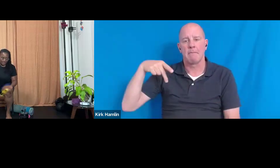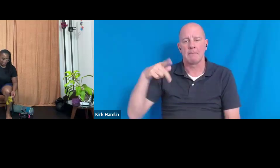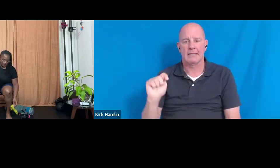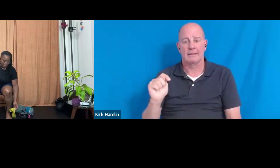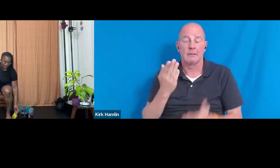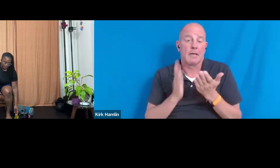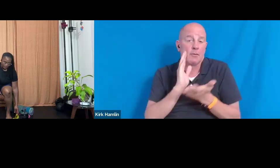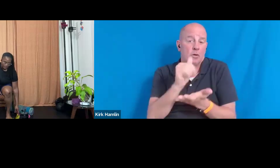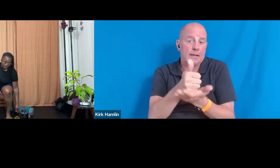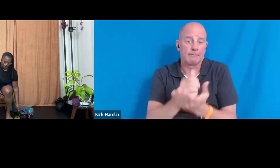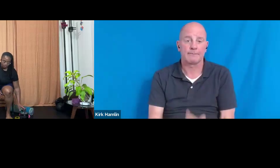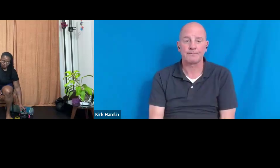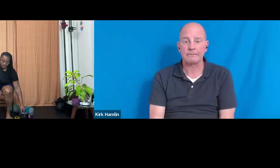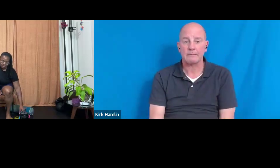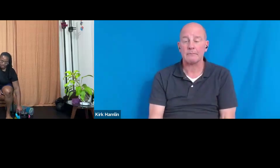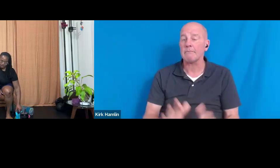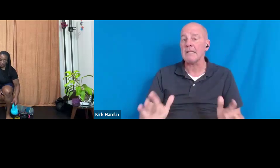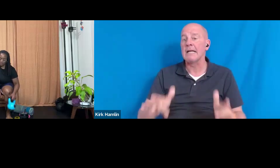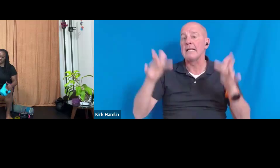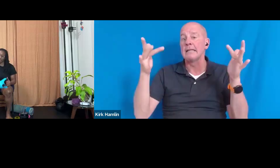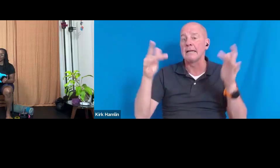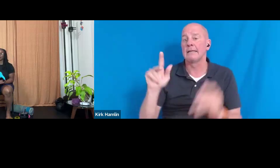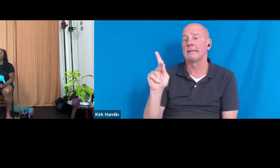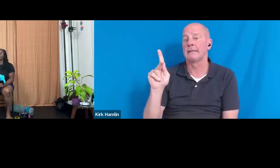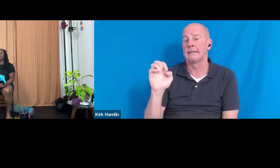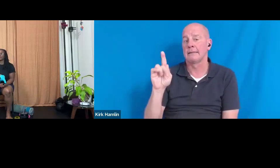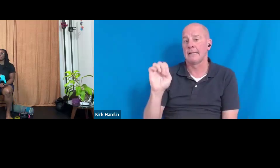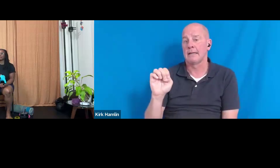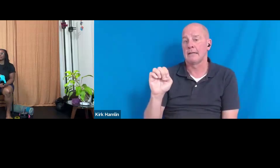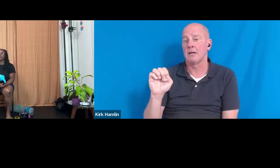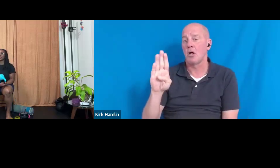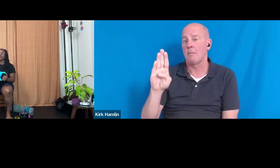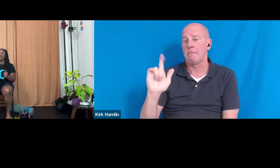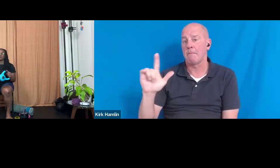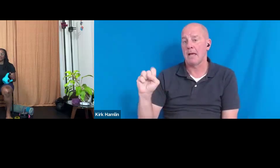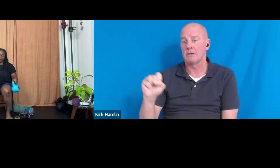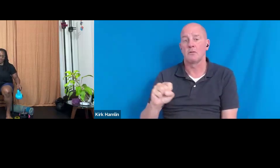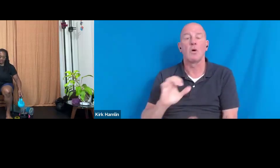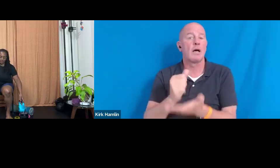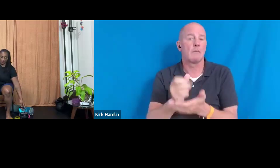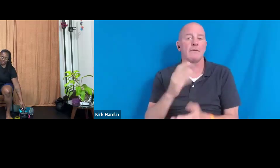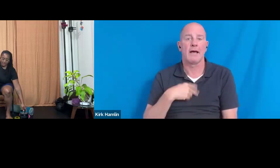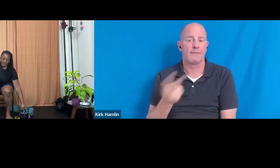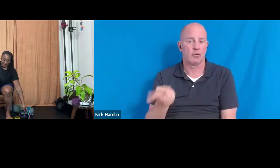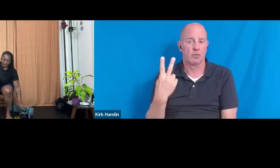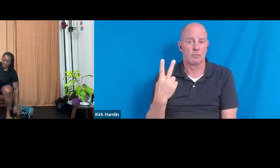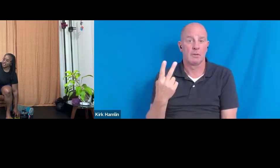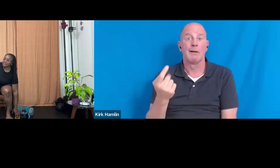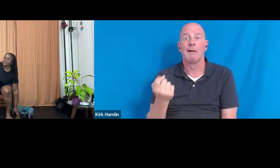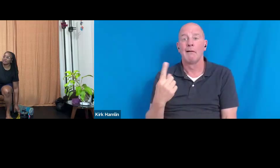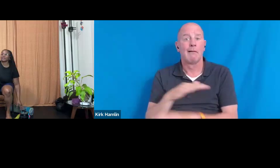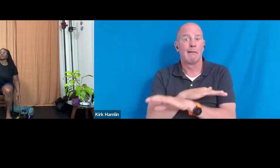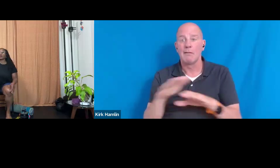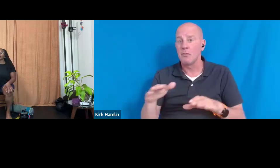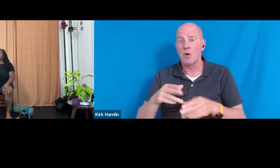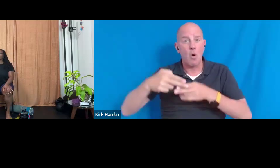want. Light kettlebells could also work if you have two of them. If you don't have weights at all, you do want to add